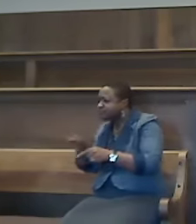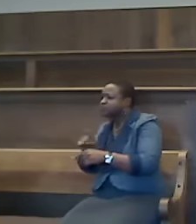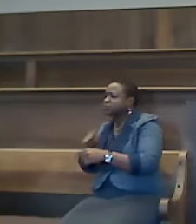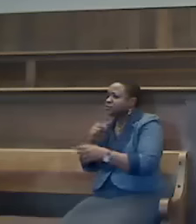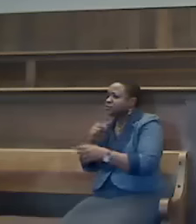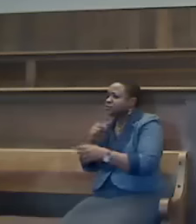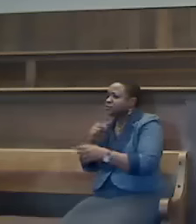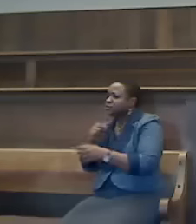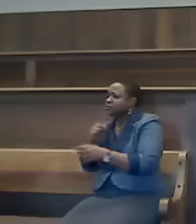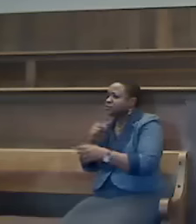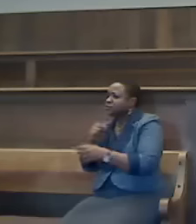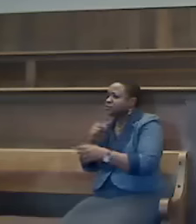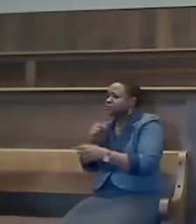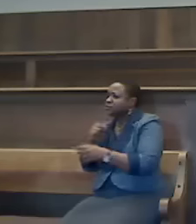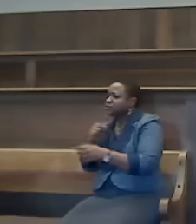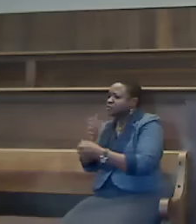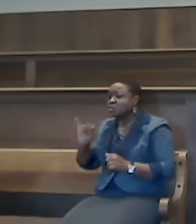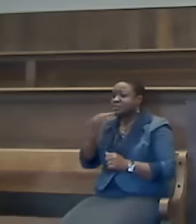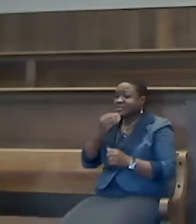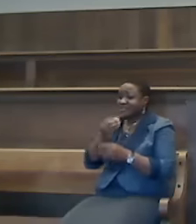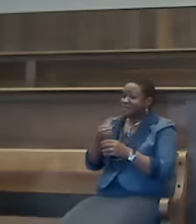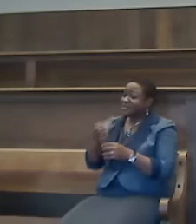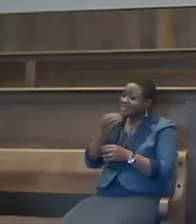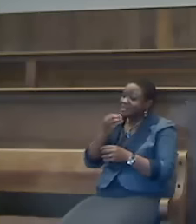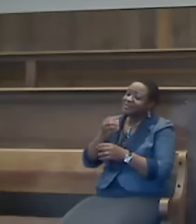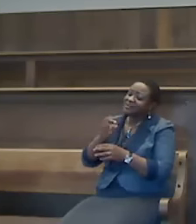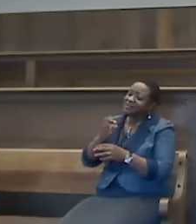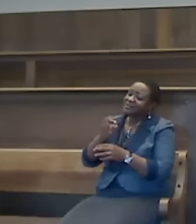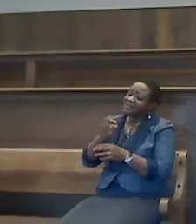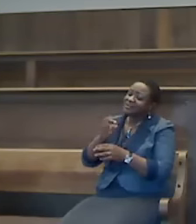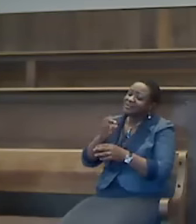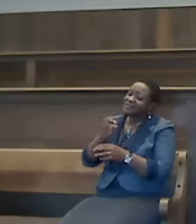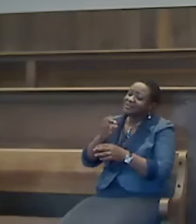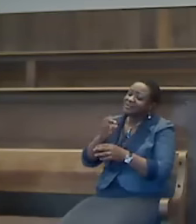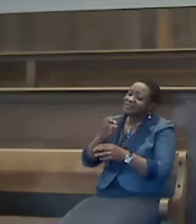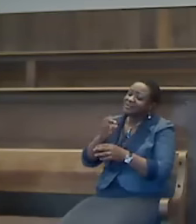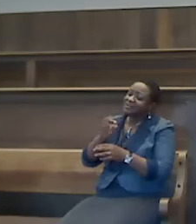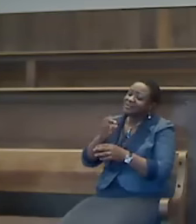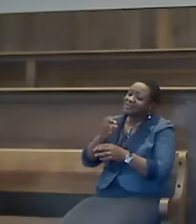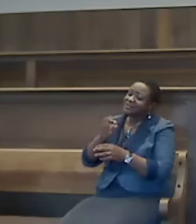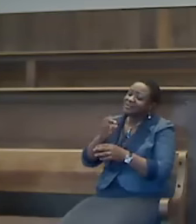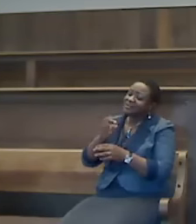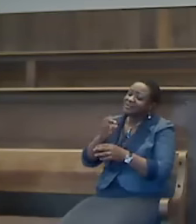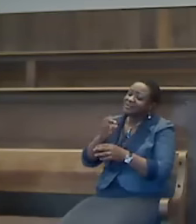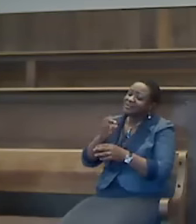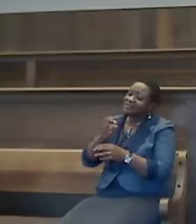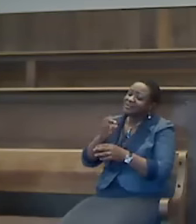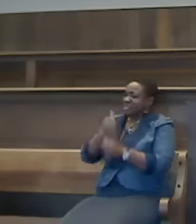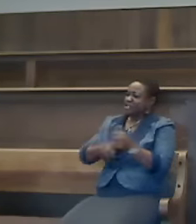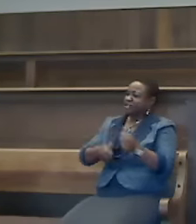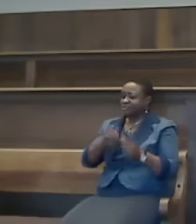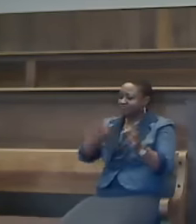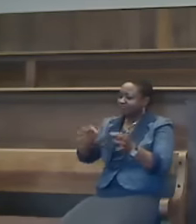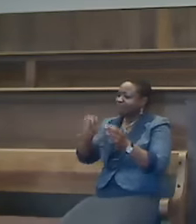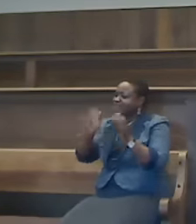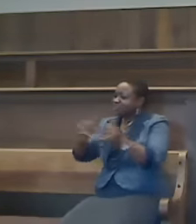to eat food that's not genetically engineered, and to just each of us make a personal choice not to do this. I think we